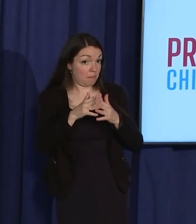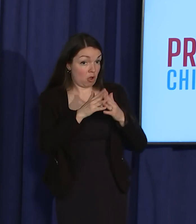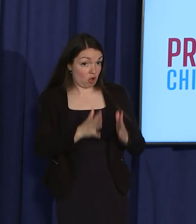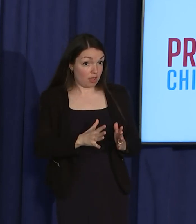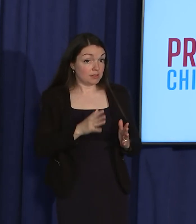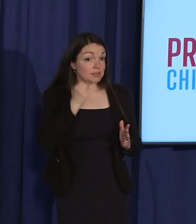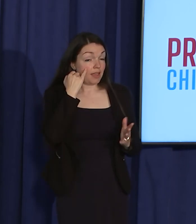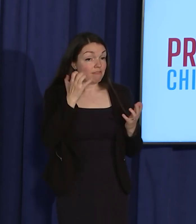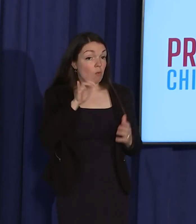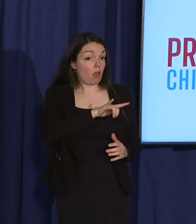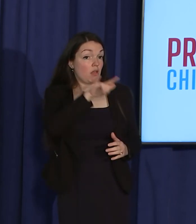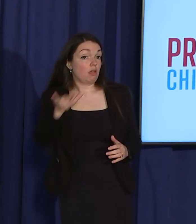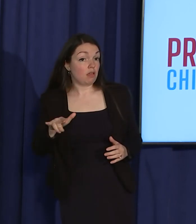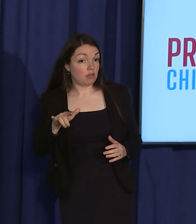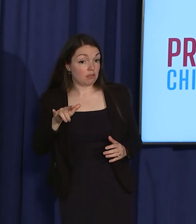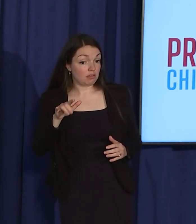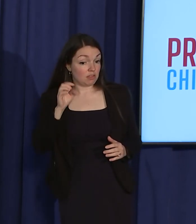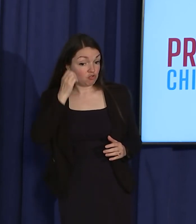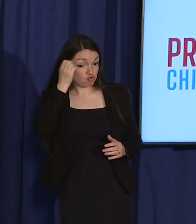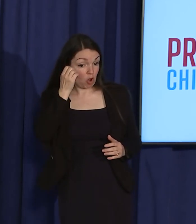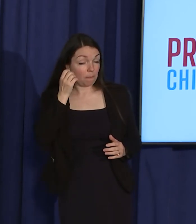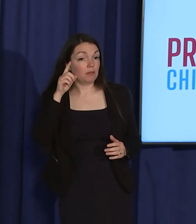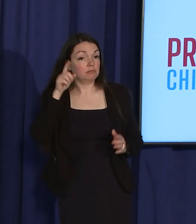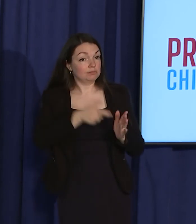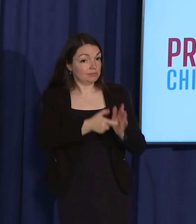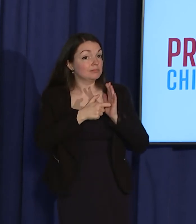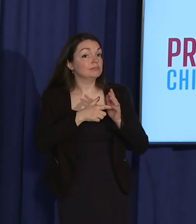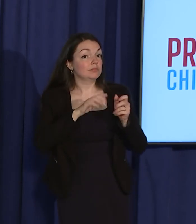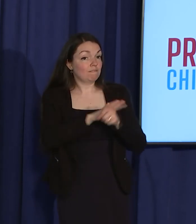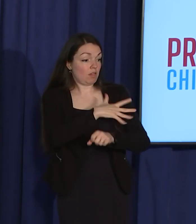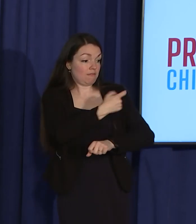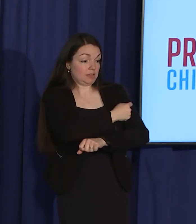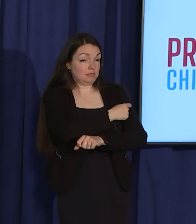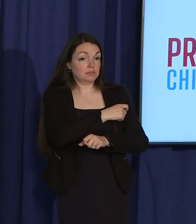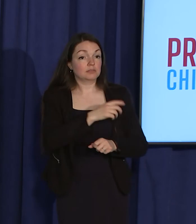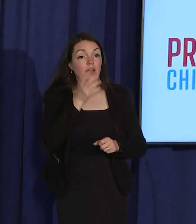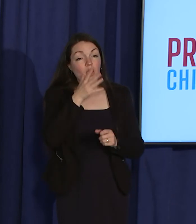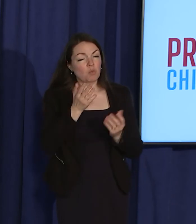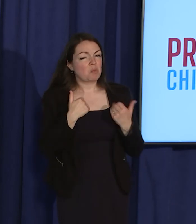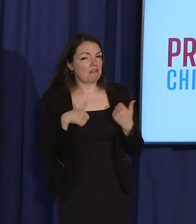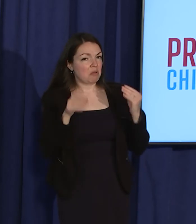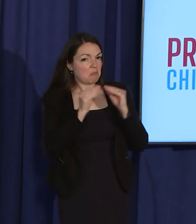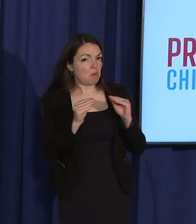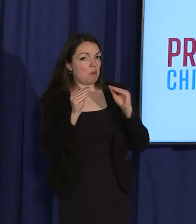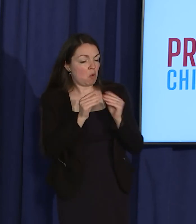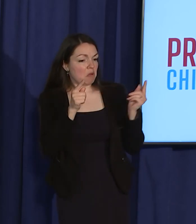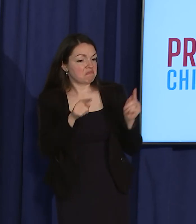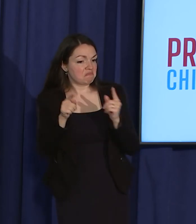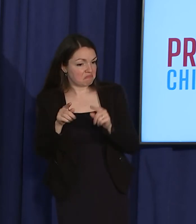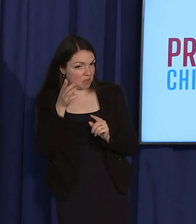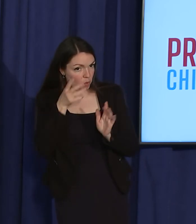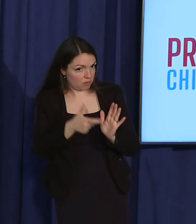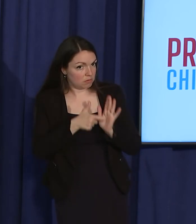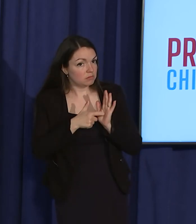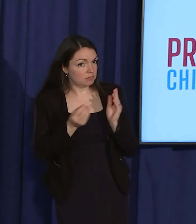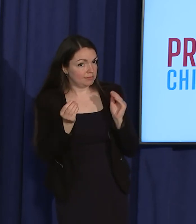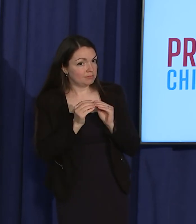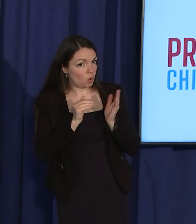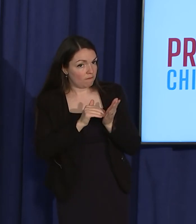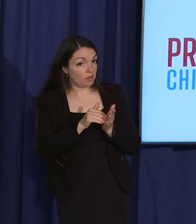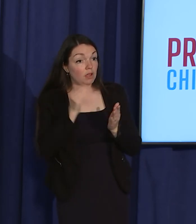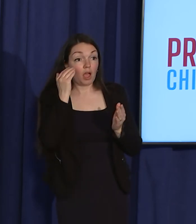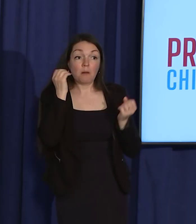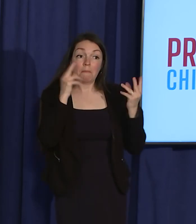to travel to Europe this summer if they are fully vaccinated. There will be more and more of this going on. Right now, I know a lot of people have